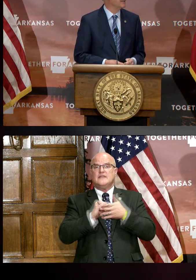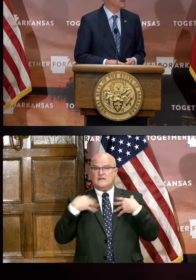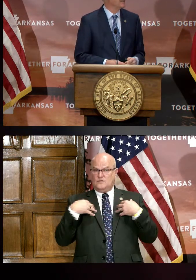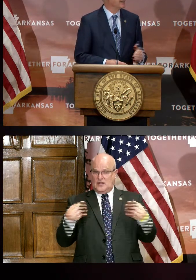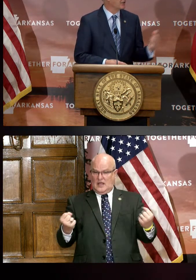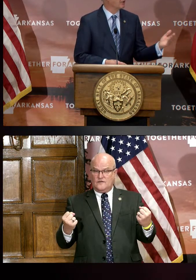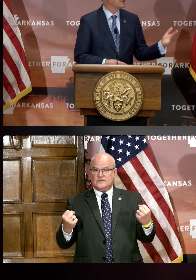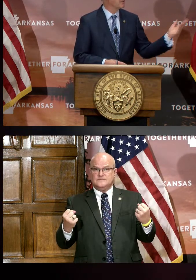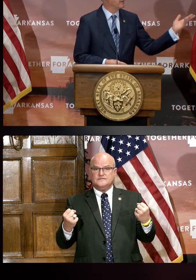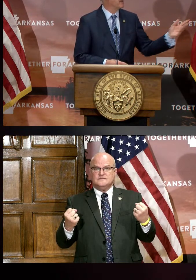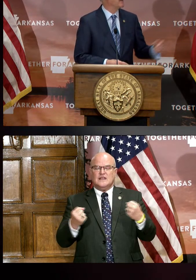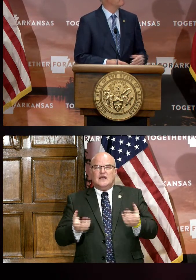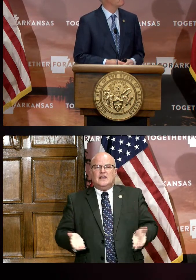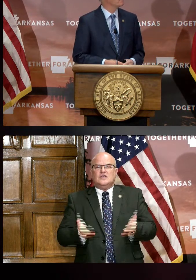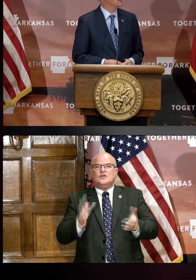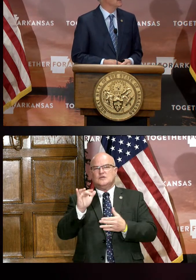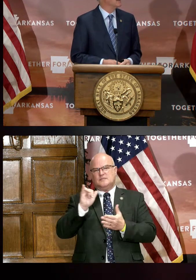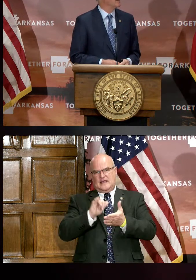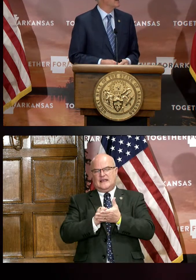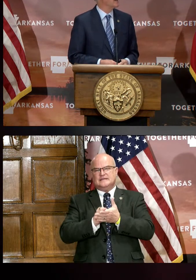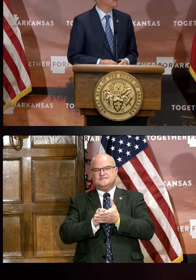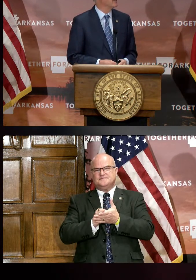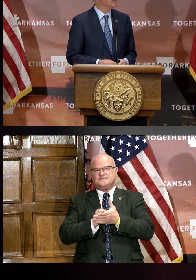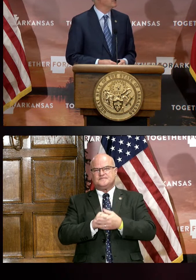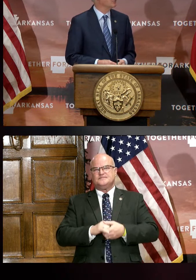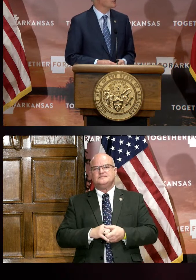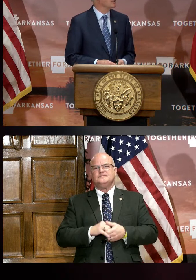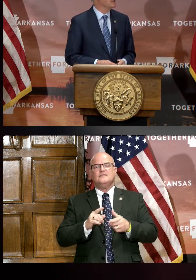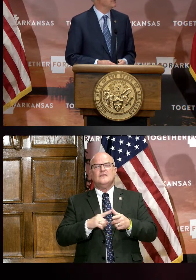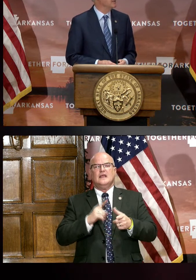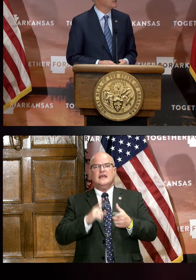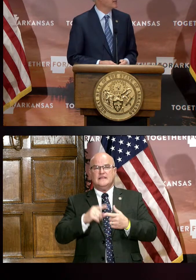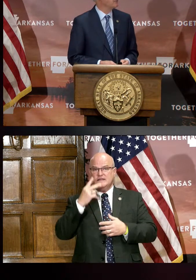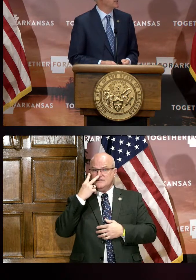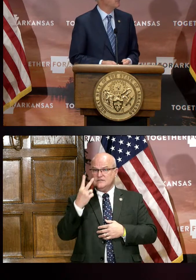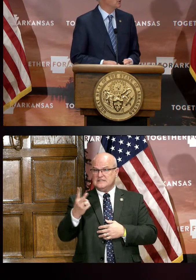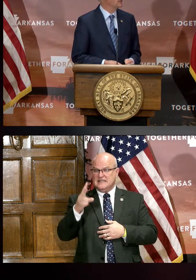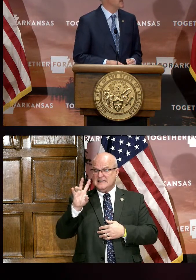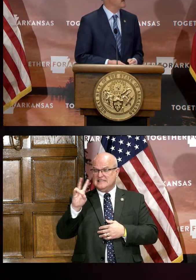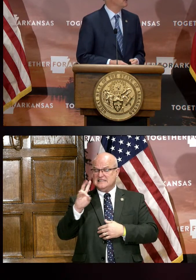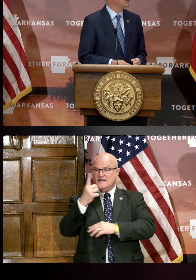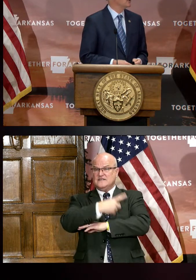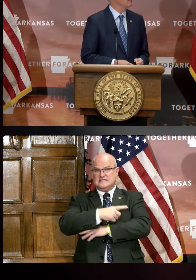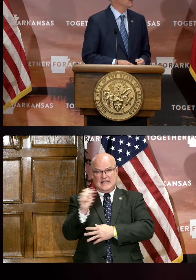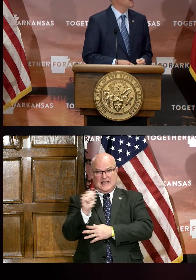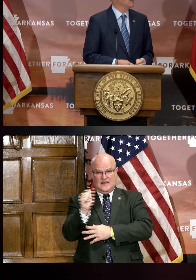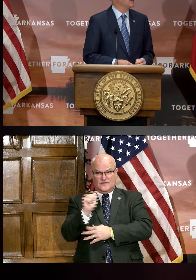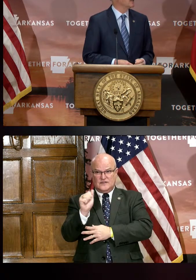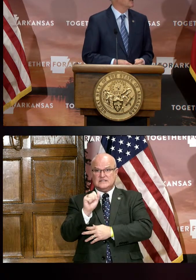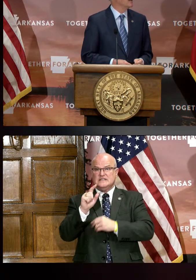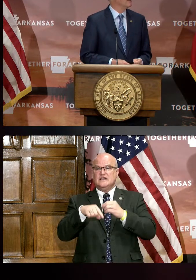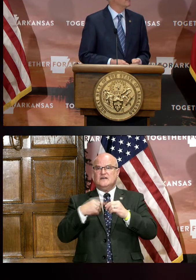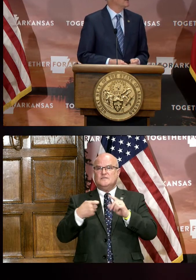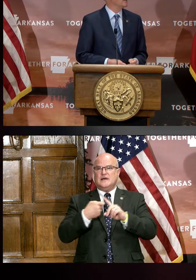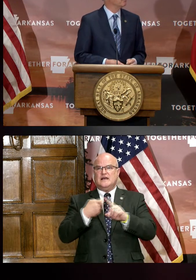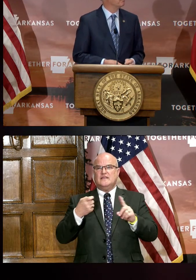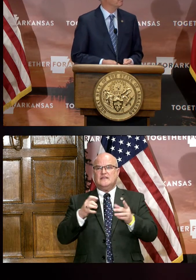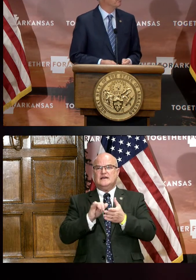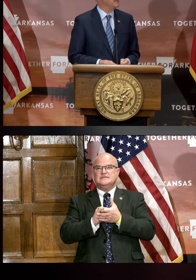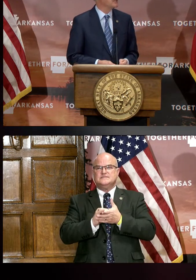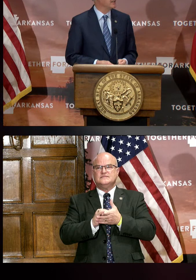recovered, encouraged by that. And then you'll see the 7-day rolling average